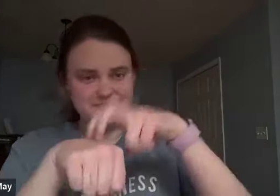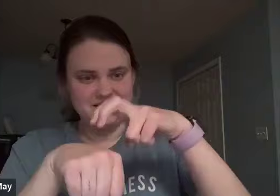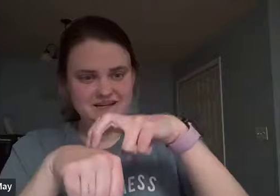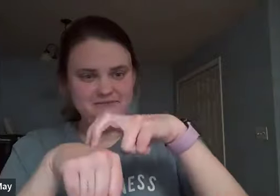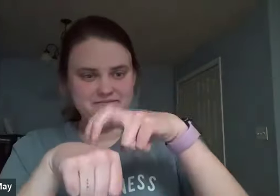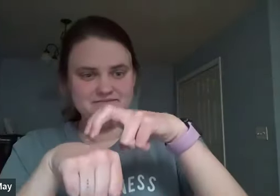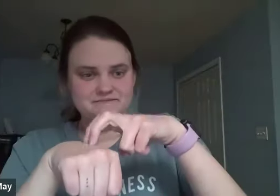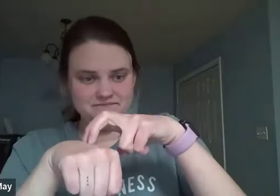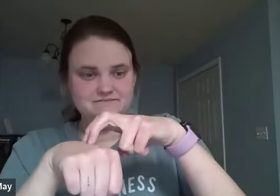Potato.